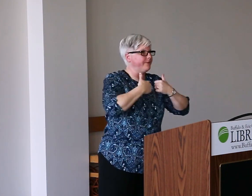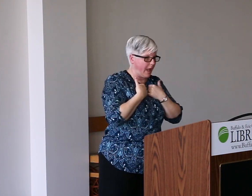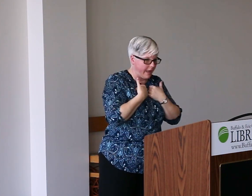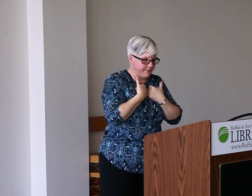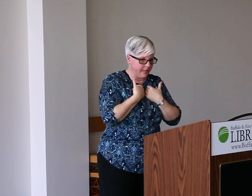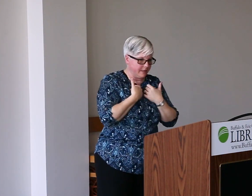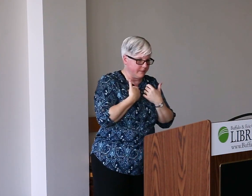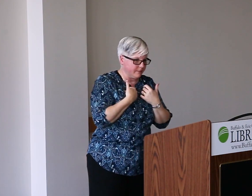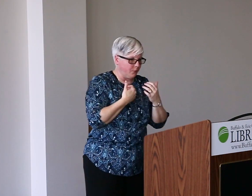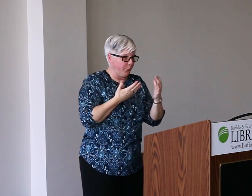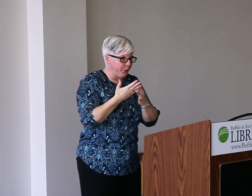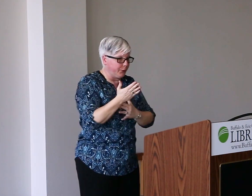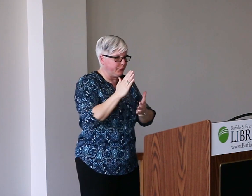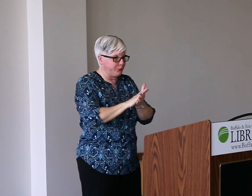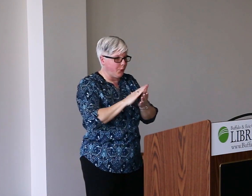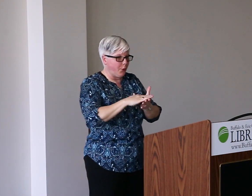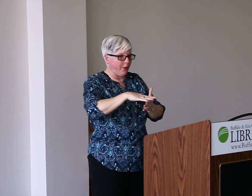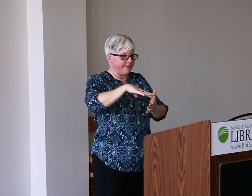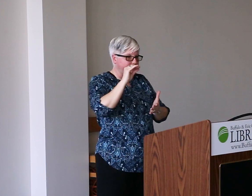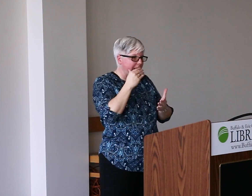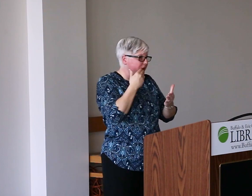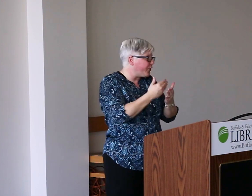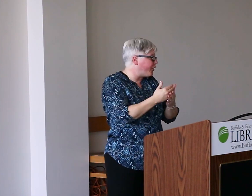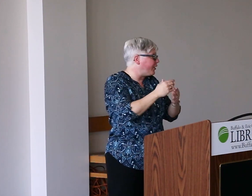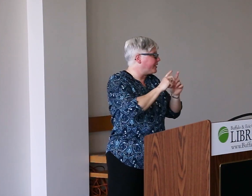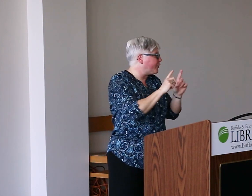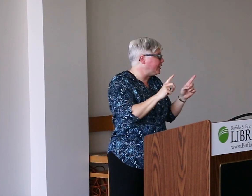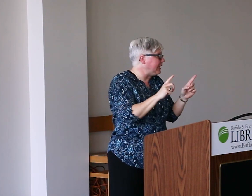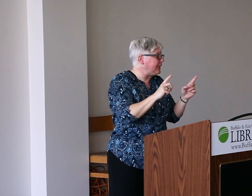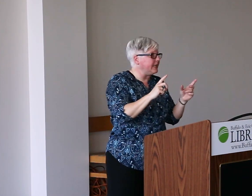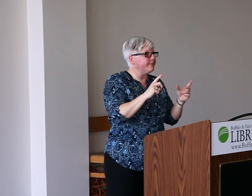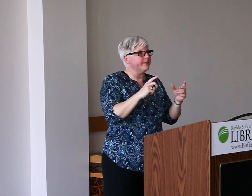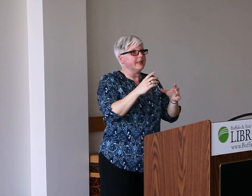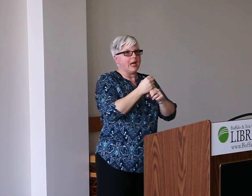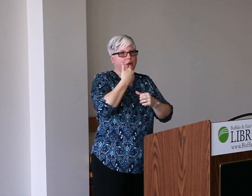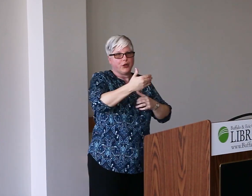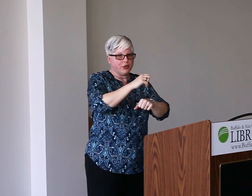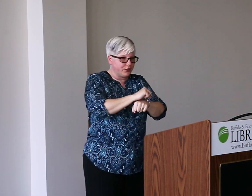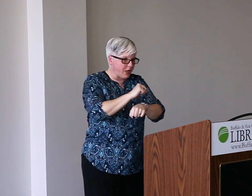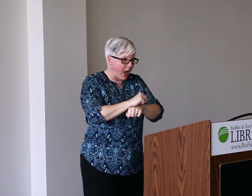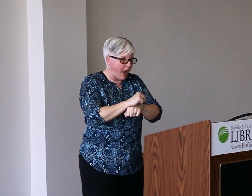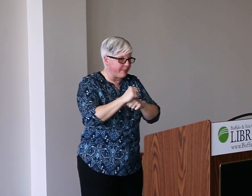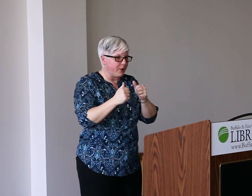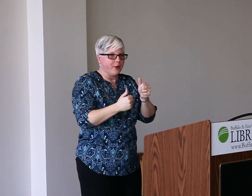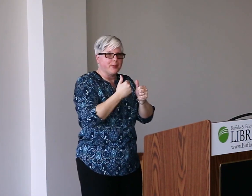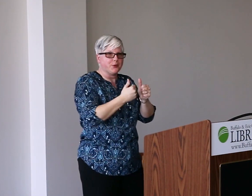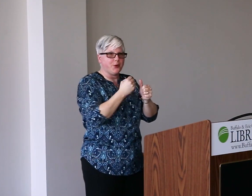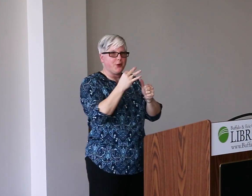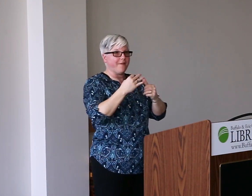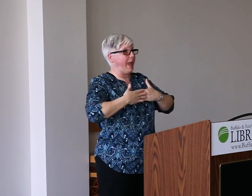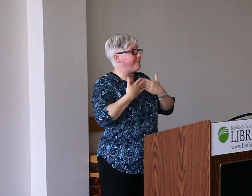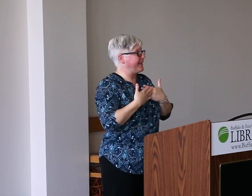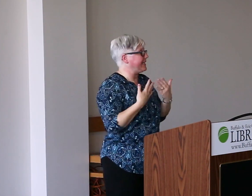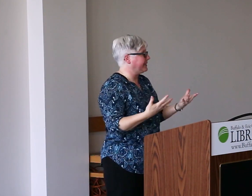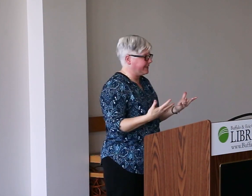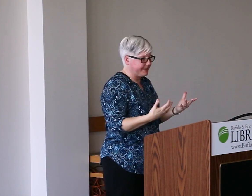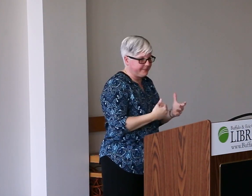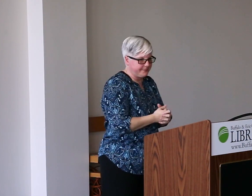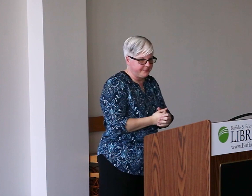And it was about survival, to get through school, to find a good degree, to get a good job, to the pursuit